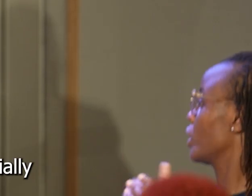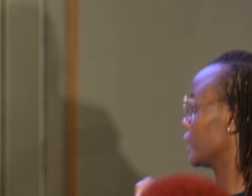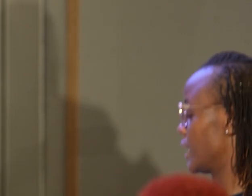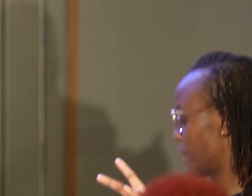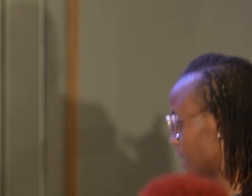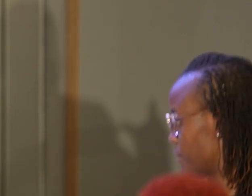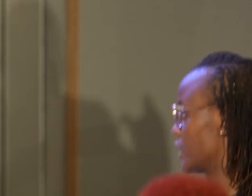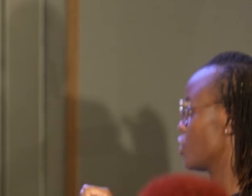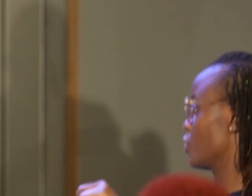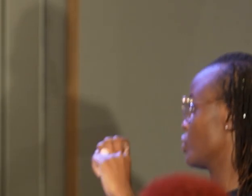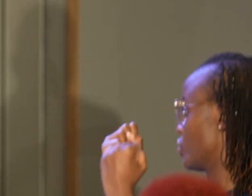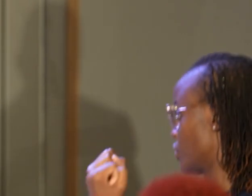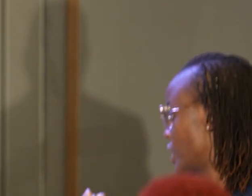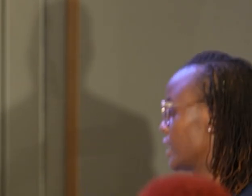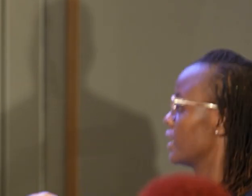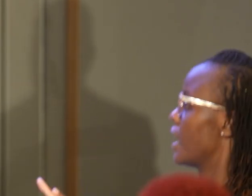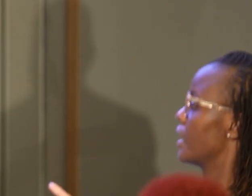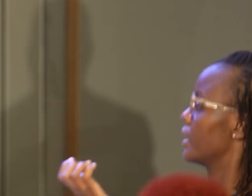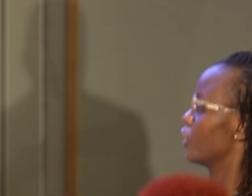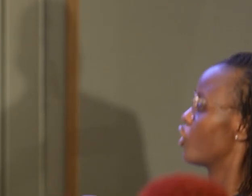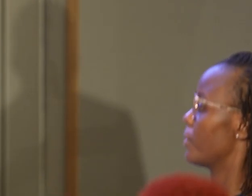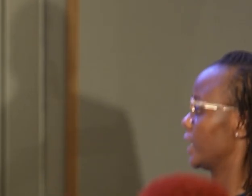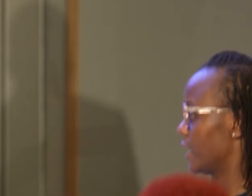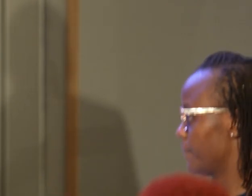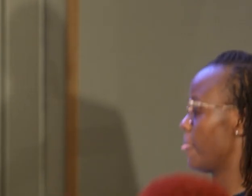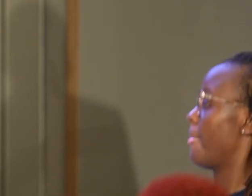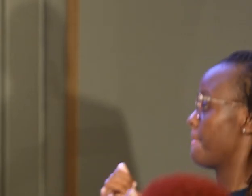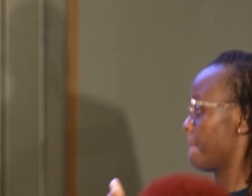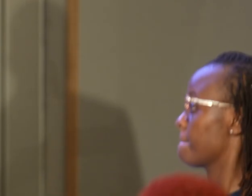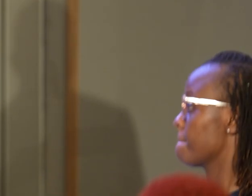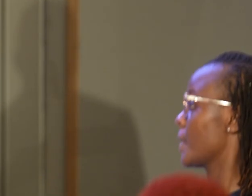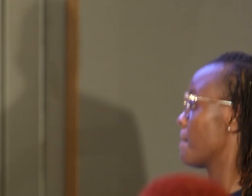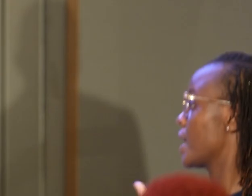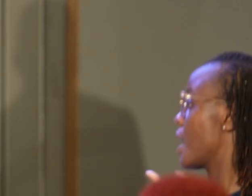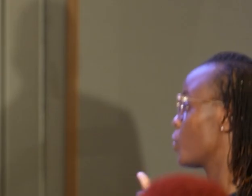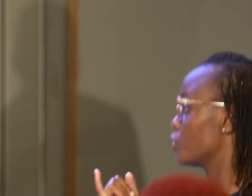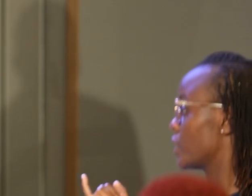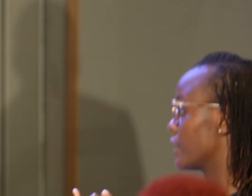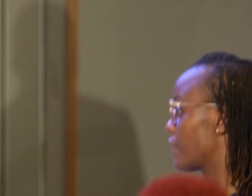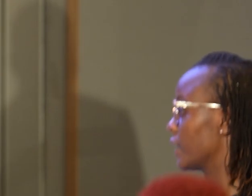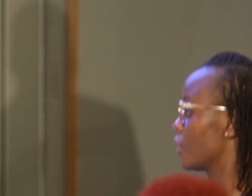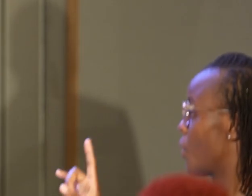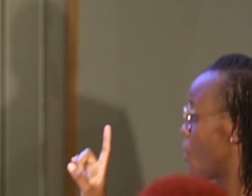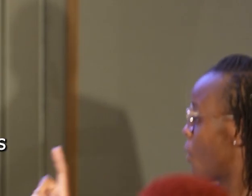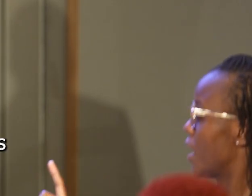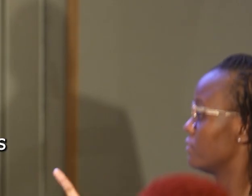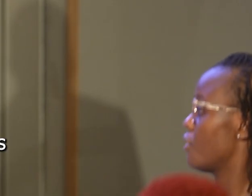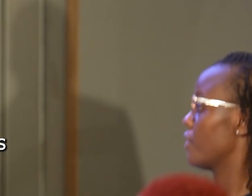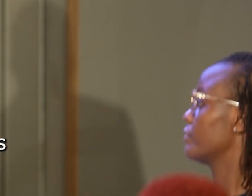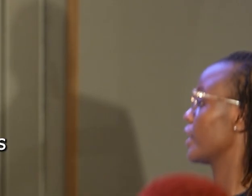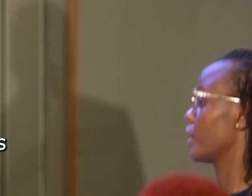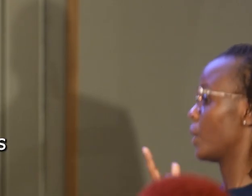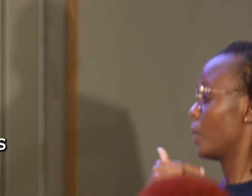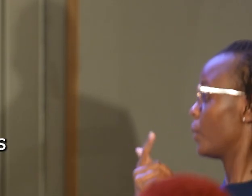socially as well as economically. And therefore, at this point, I would like to invite one of us who